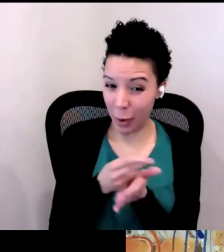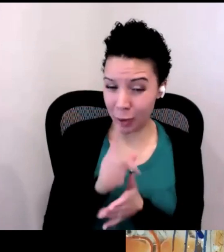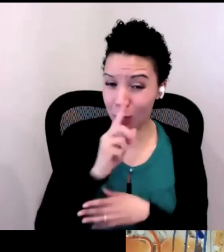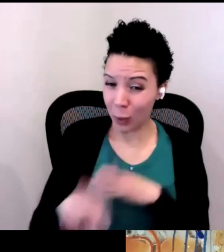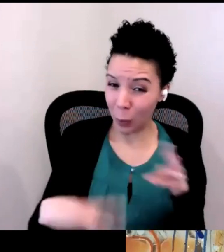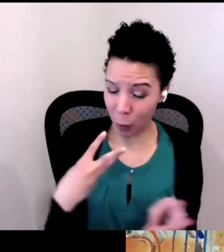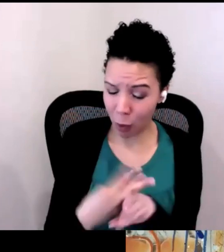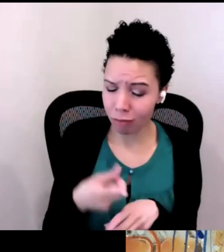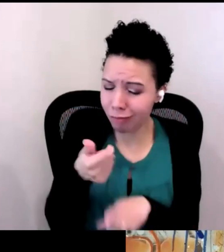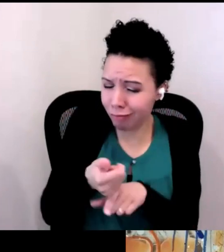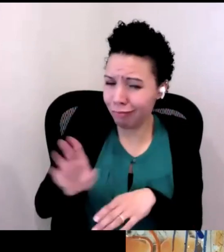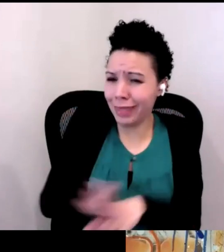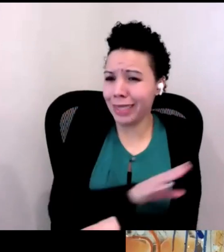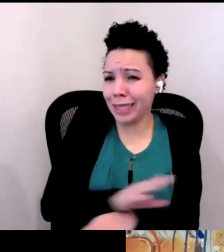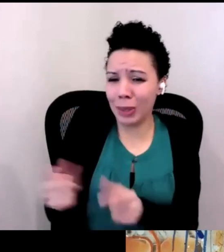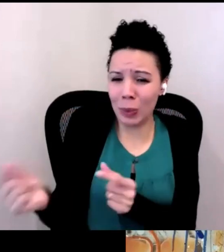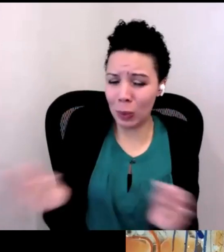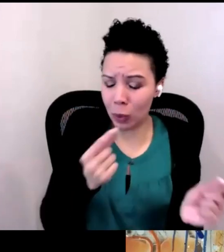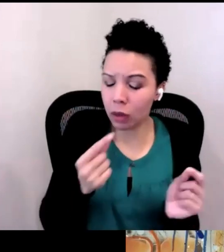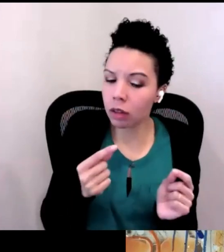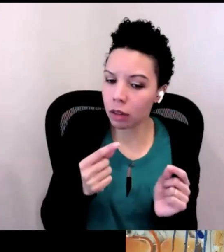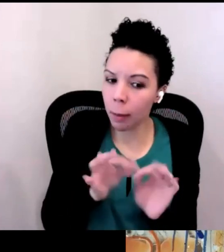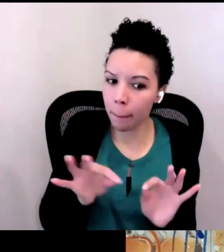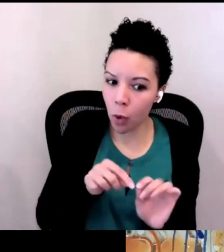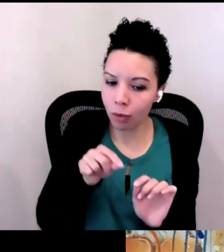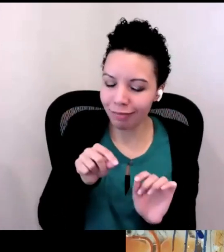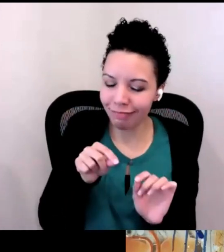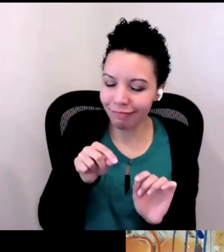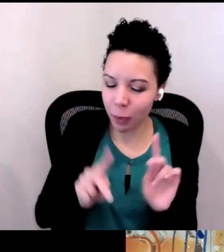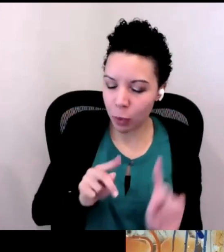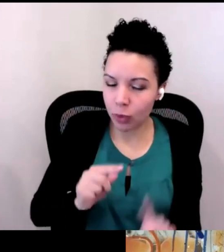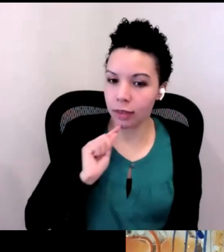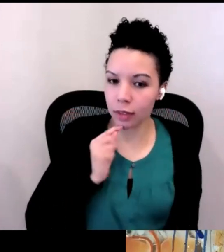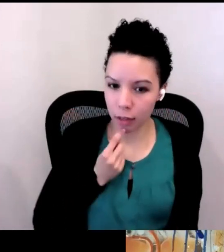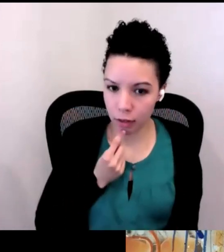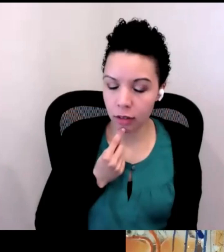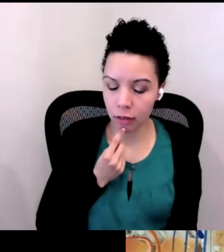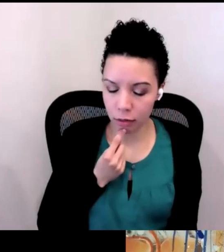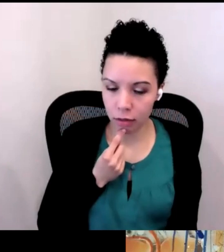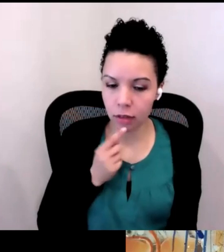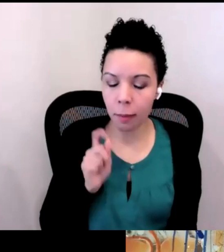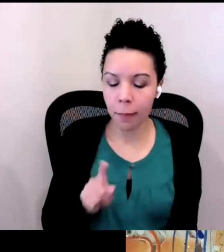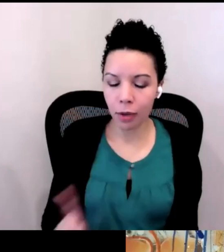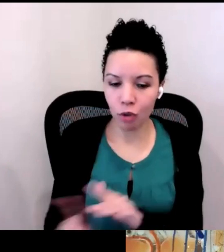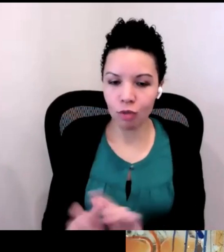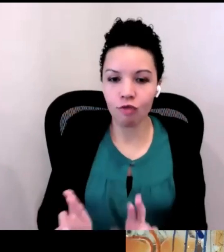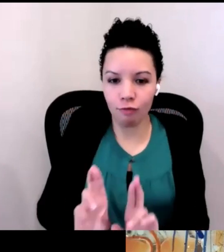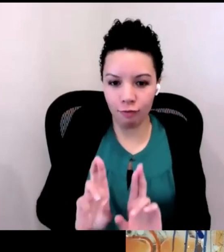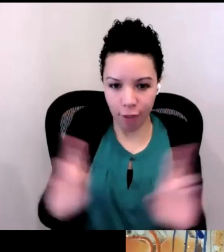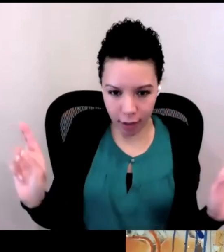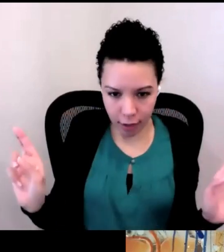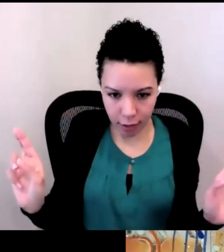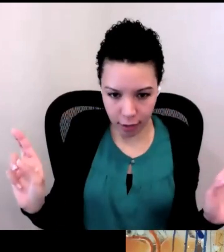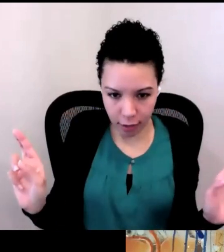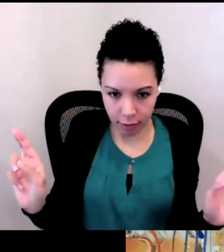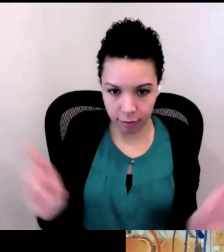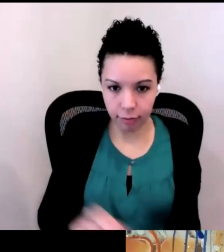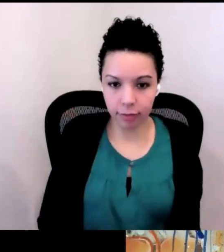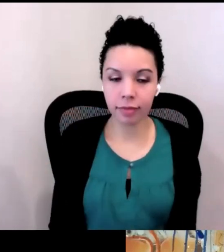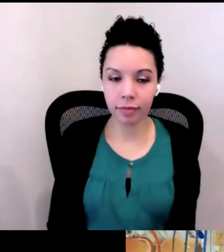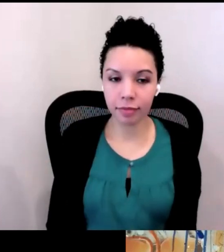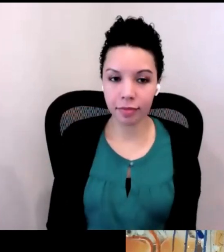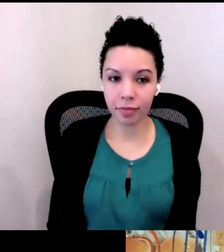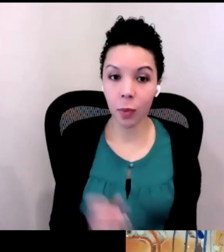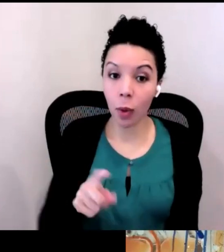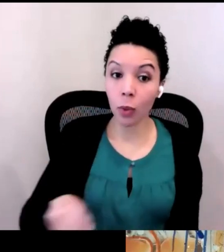and she needs to find people who are serious. So you got to come with it if you sit in a room like that. And I really wanted you to understand